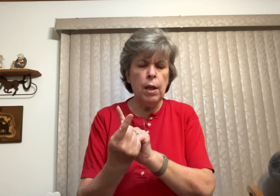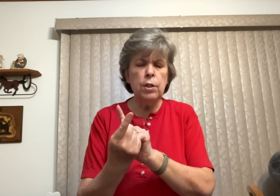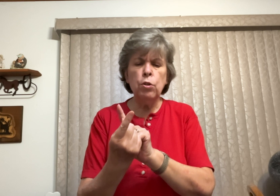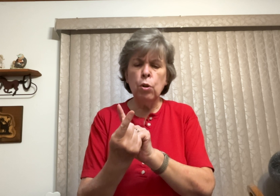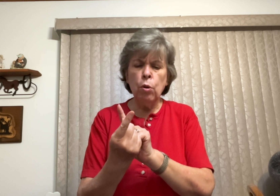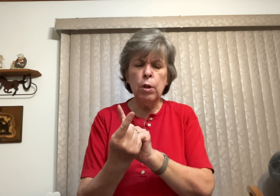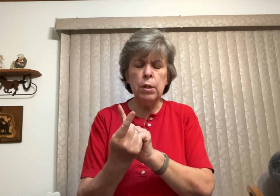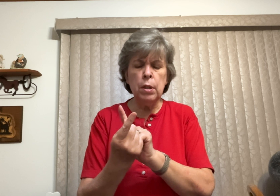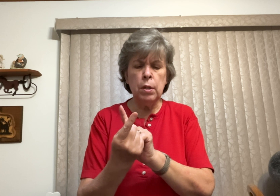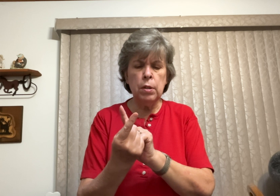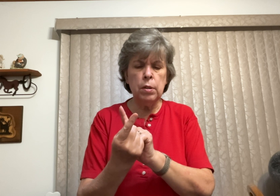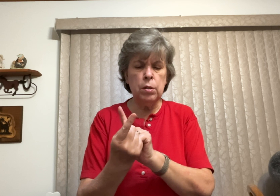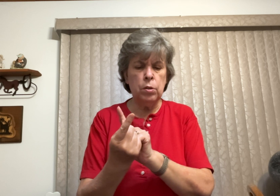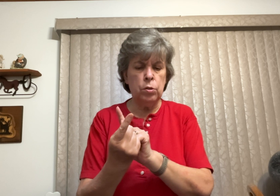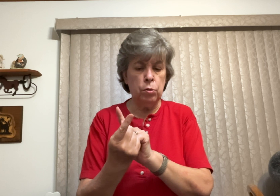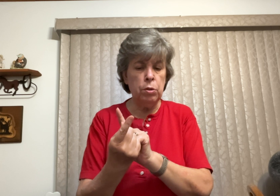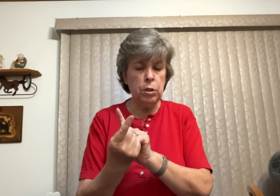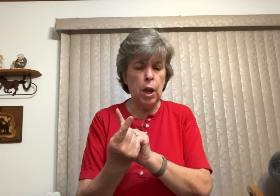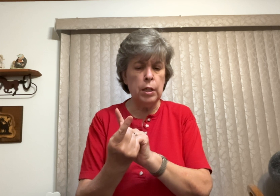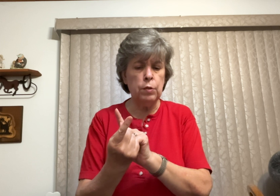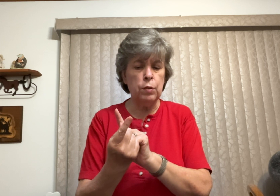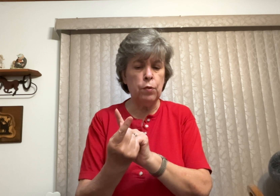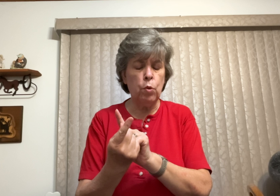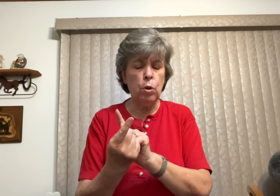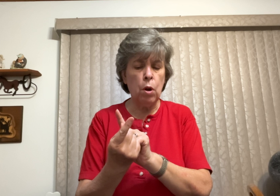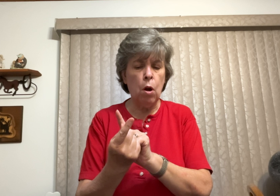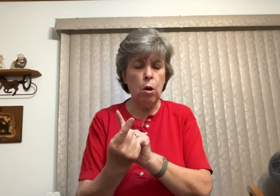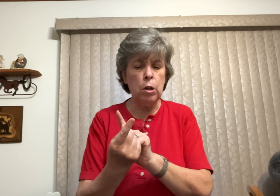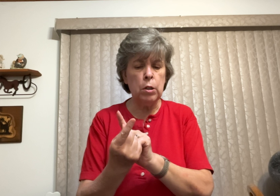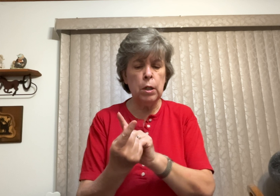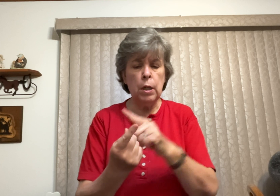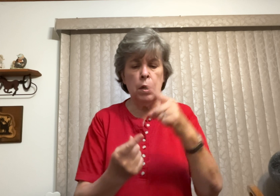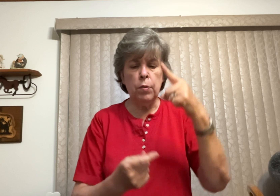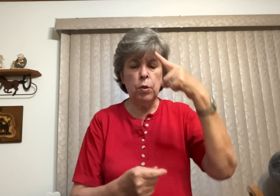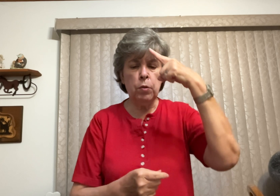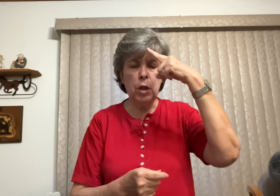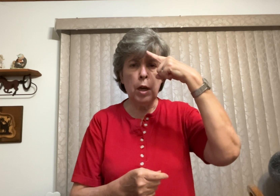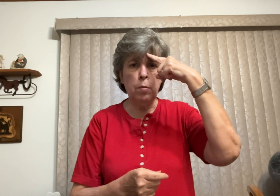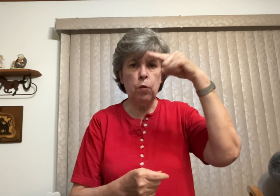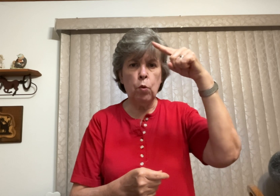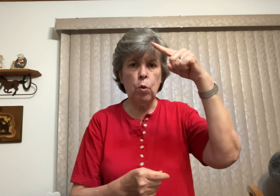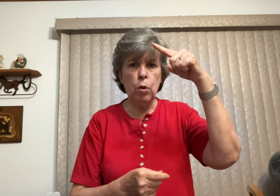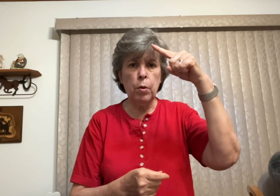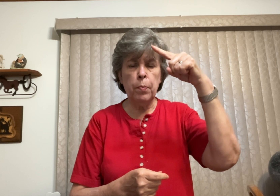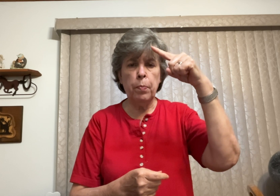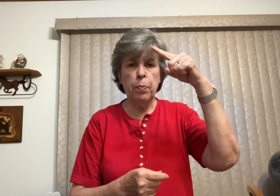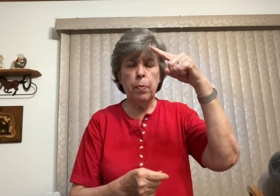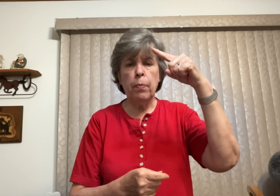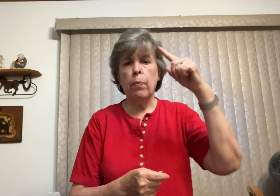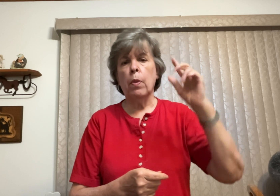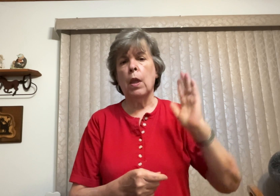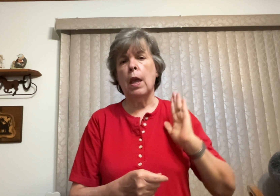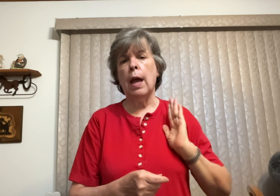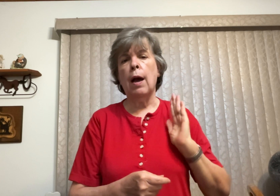You could do the signs for 4R if you have time. 4